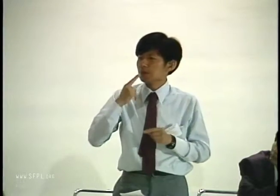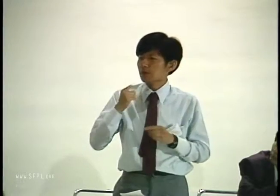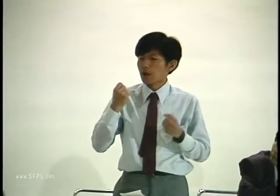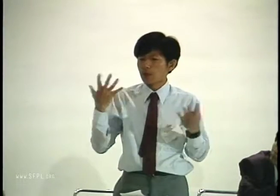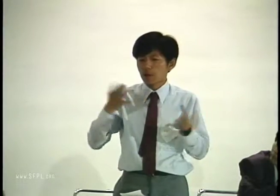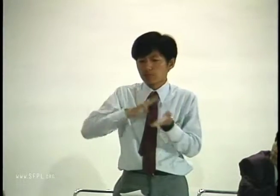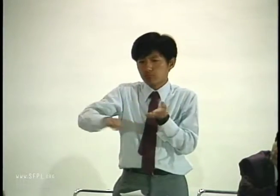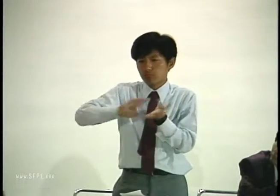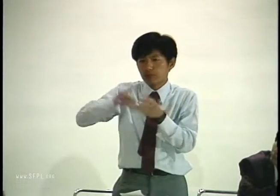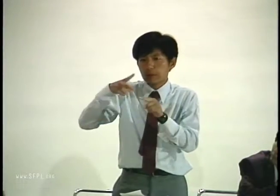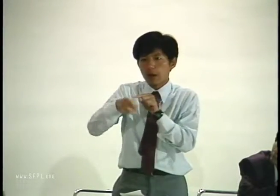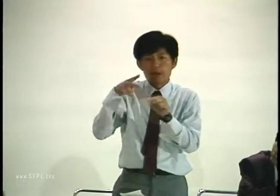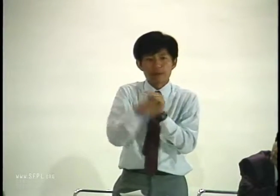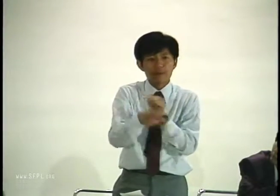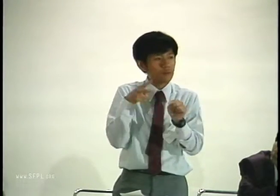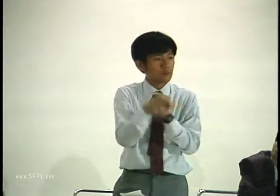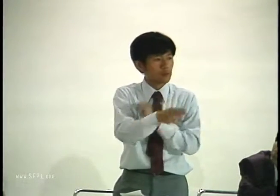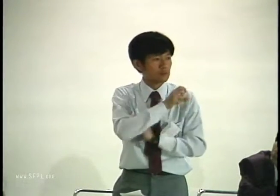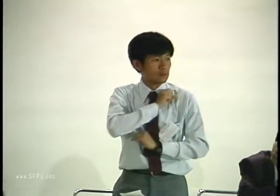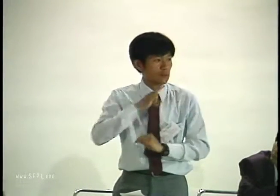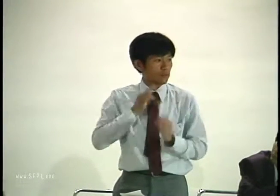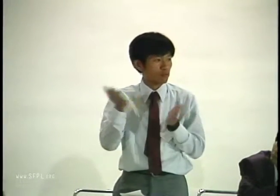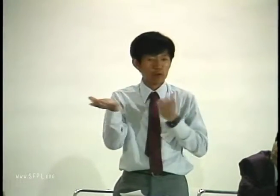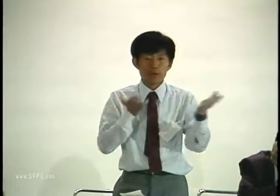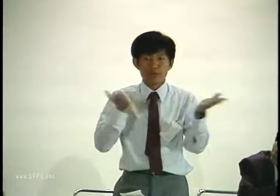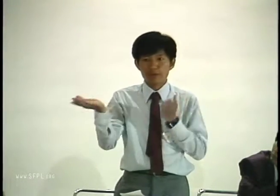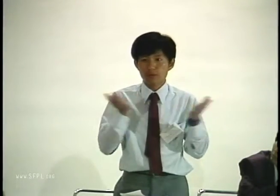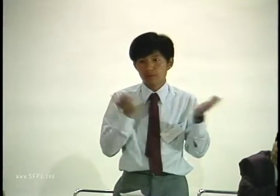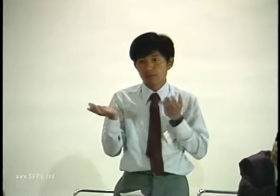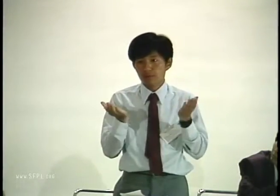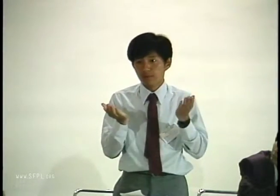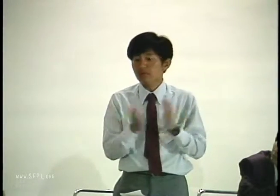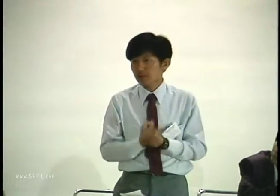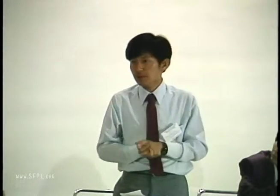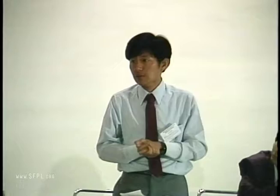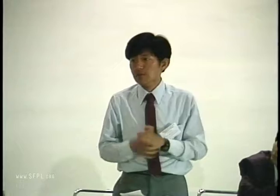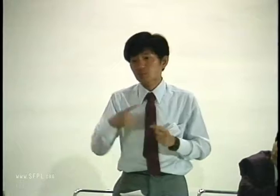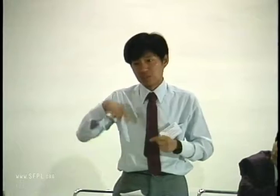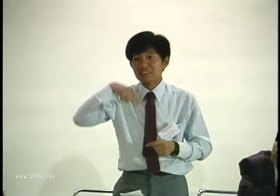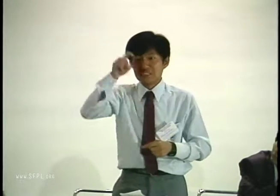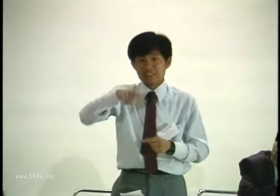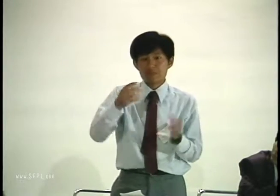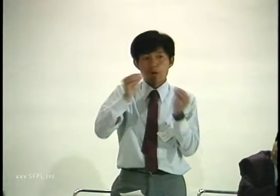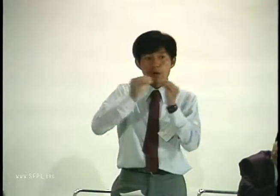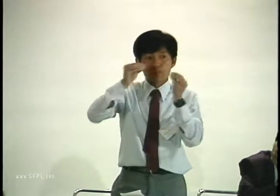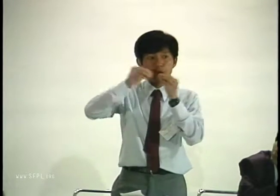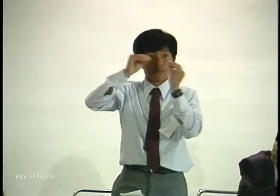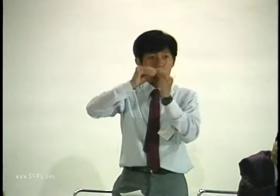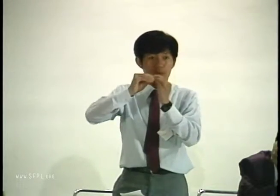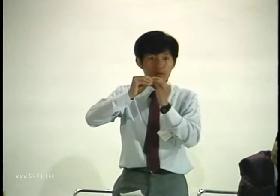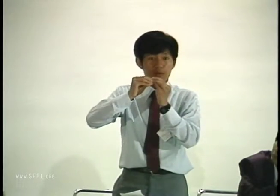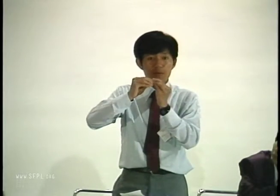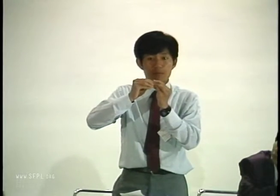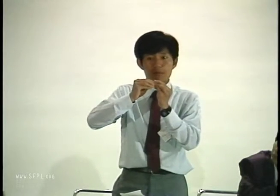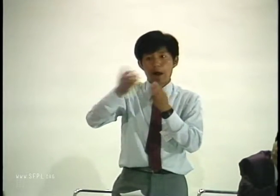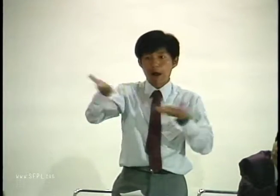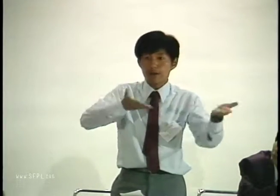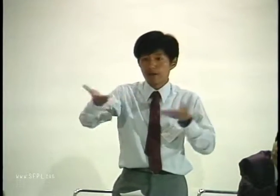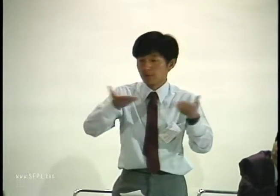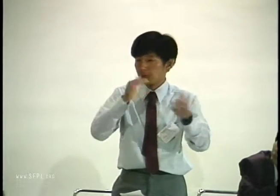was a report on the news, and they were talking about all the layoffs and the cuts in staff and services, just at a time when we need